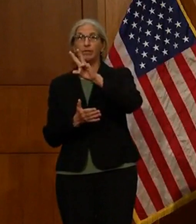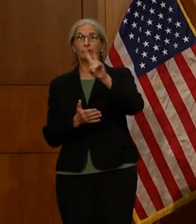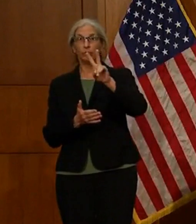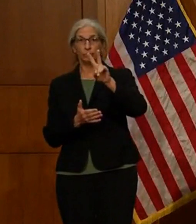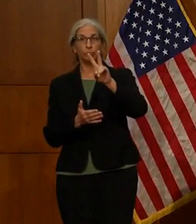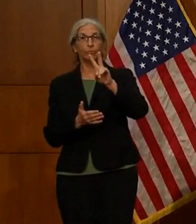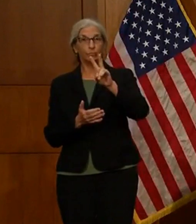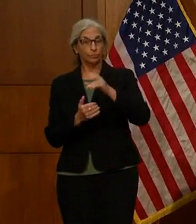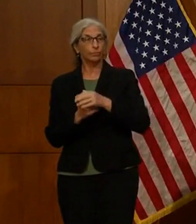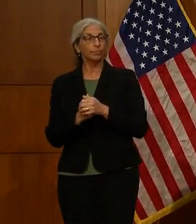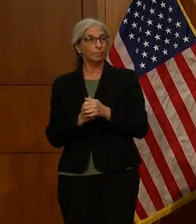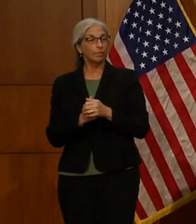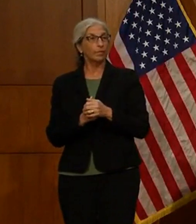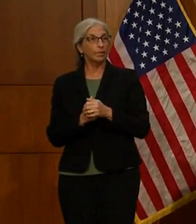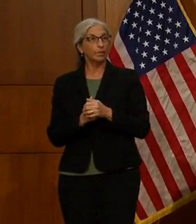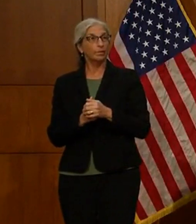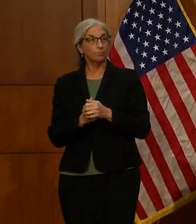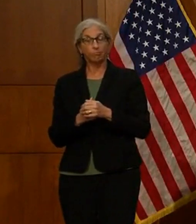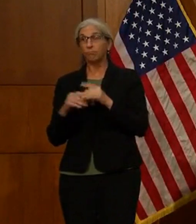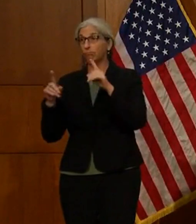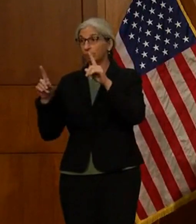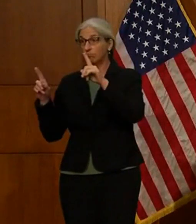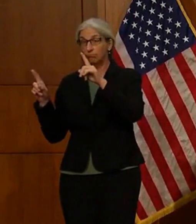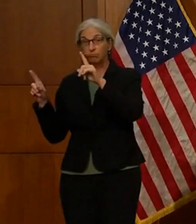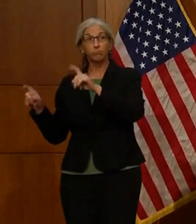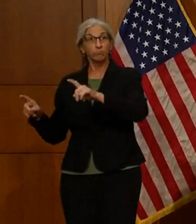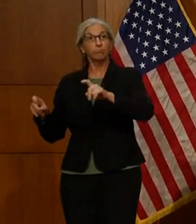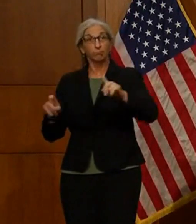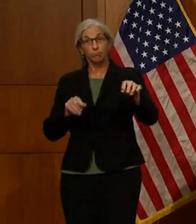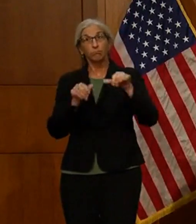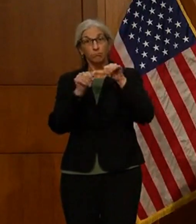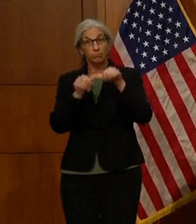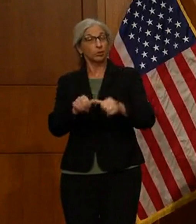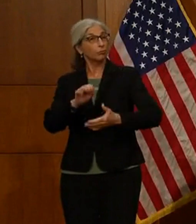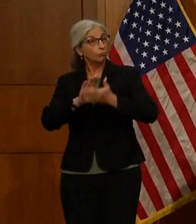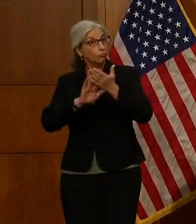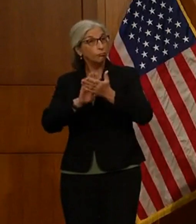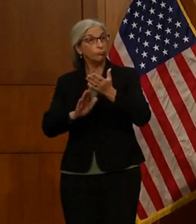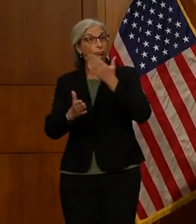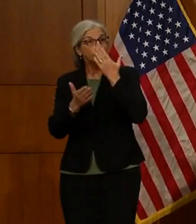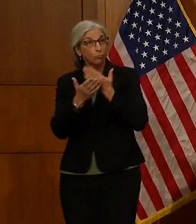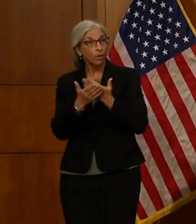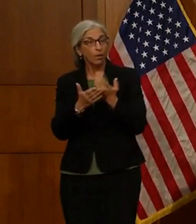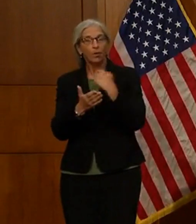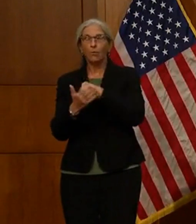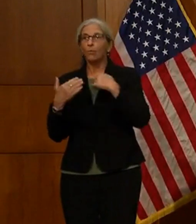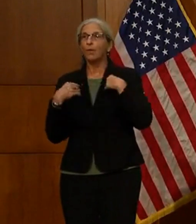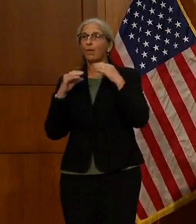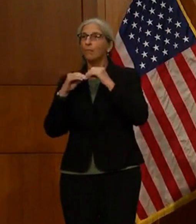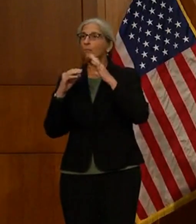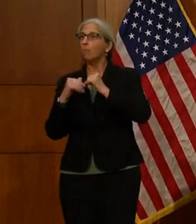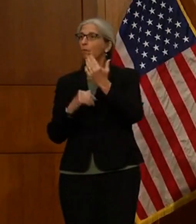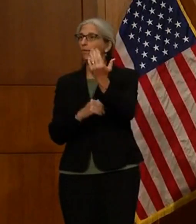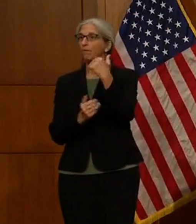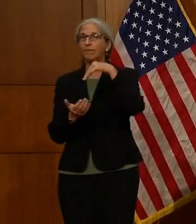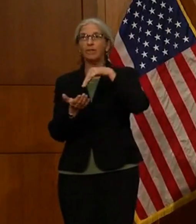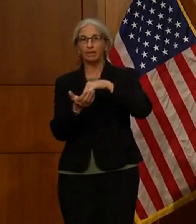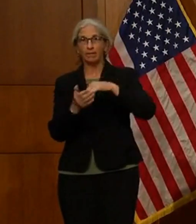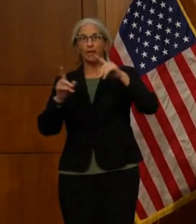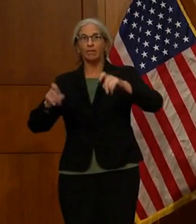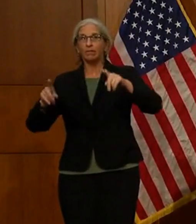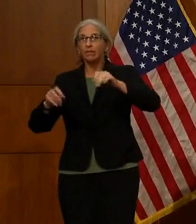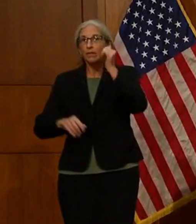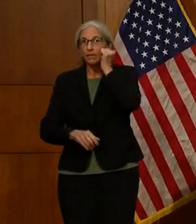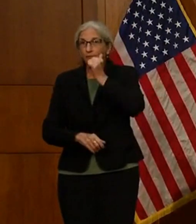3,372. Our testing continues to go really well with more than 15,000 tests on average